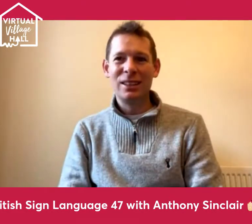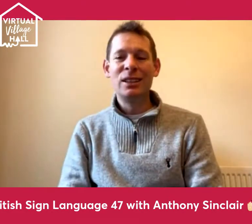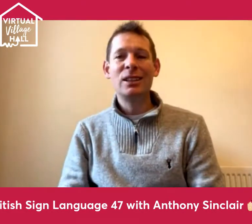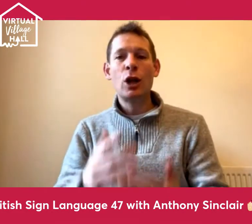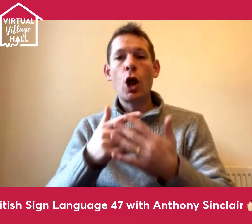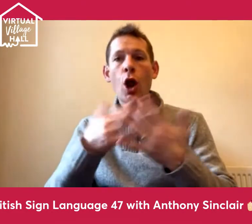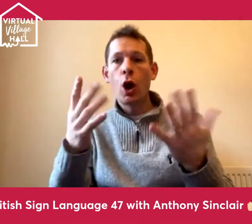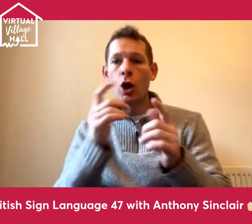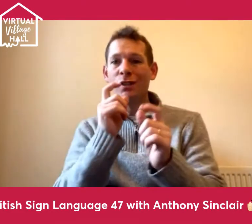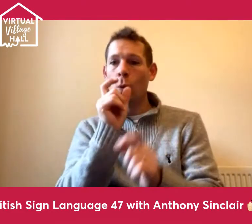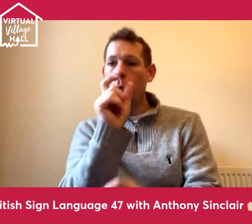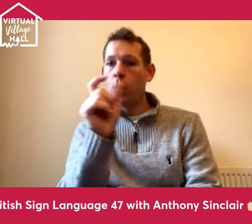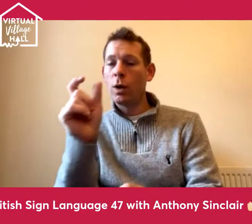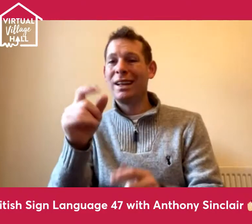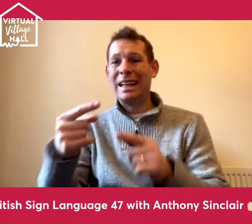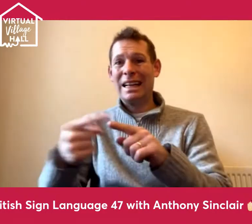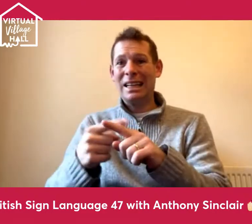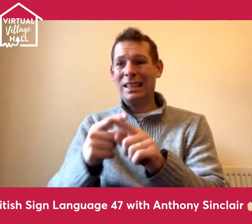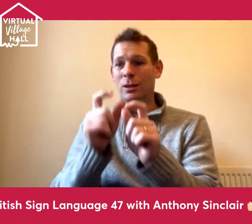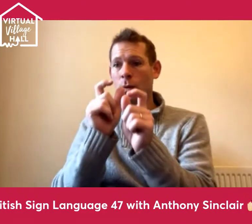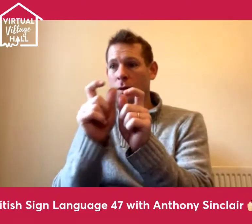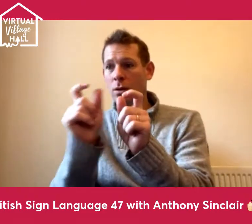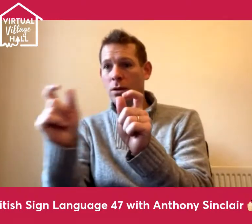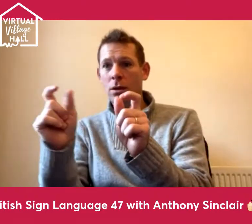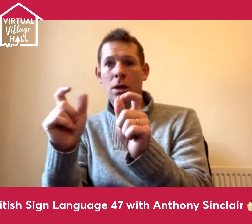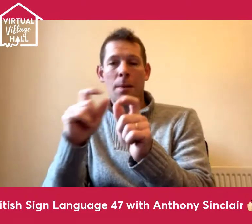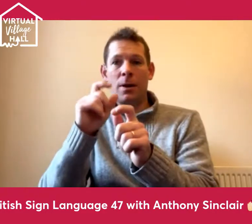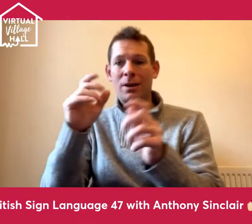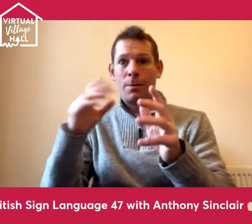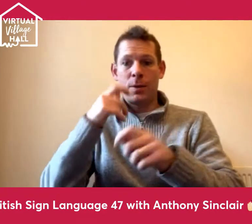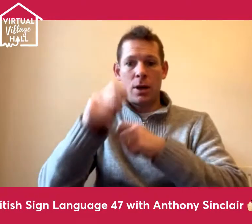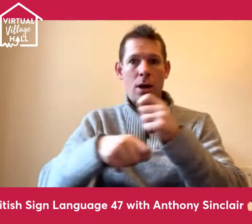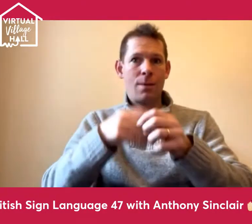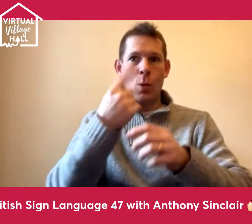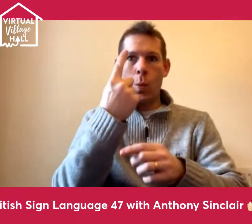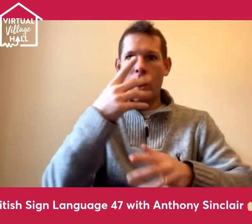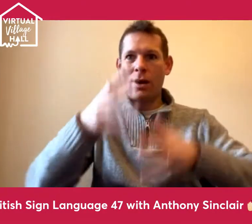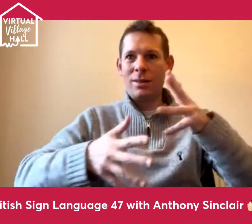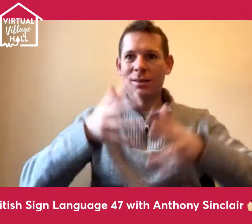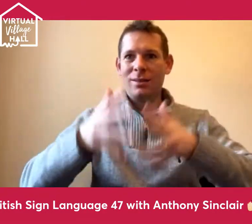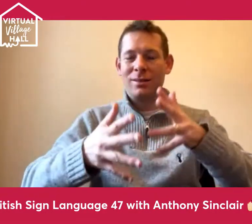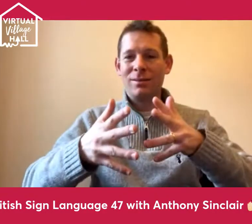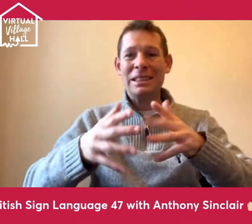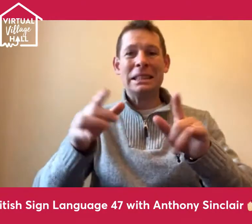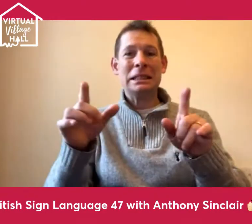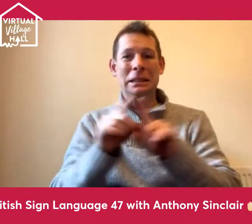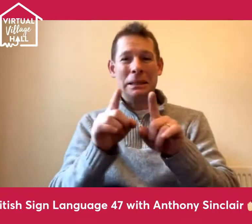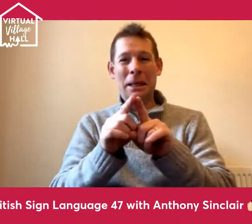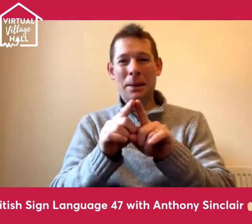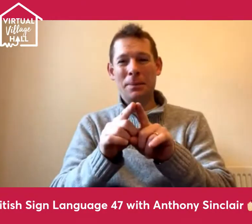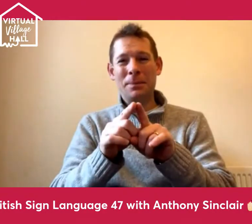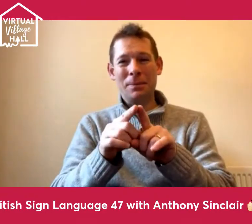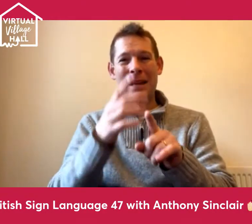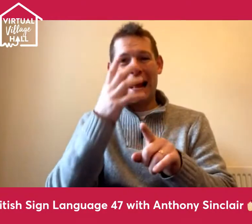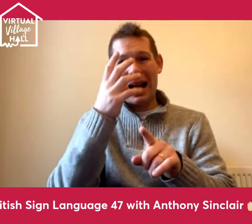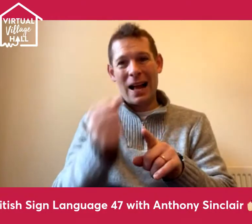beautiful visual language. And a lot of the English words can be encompassed in